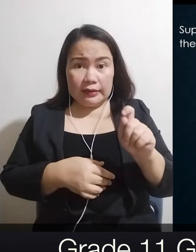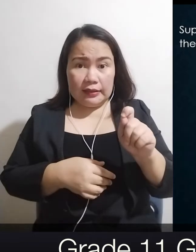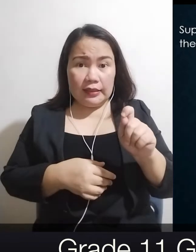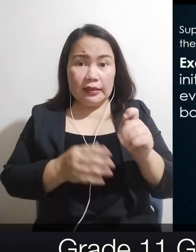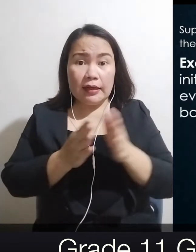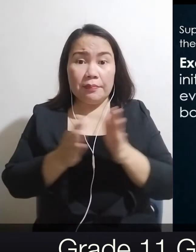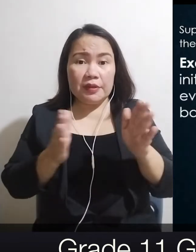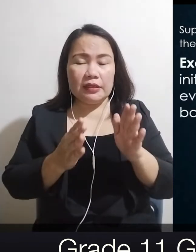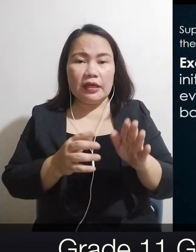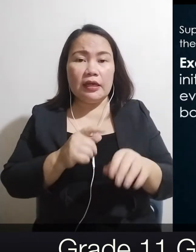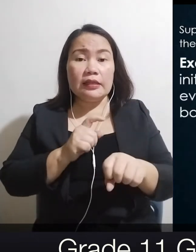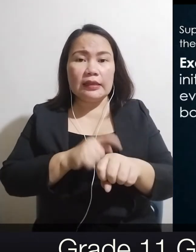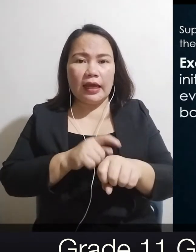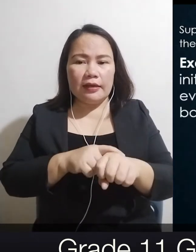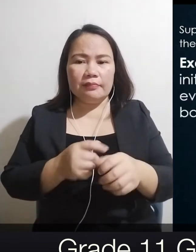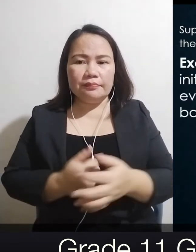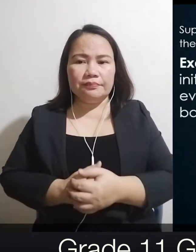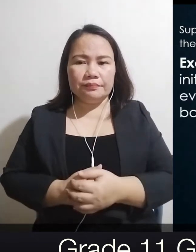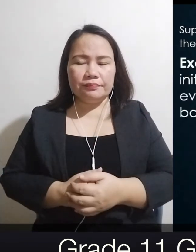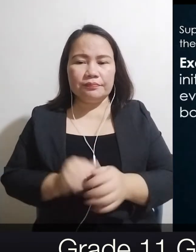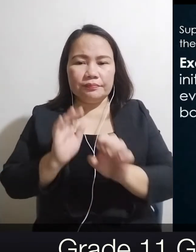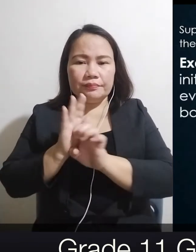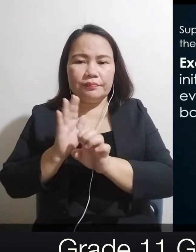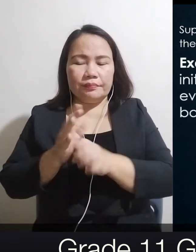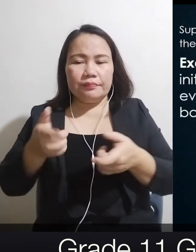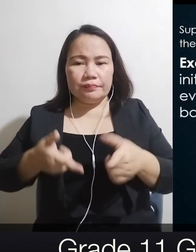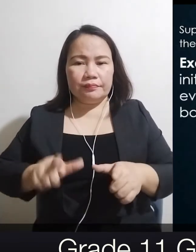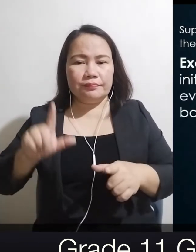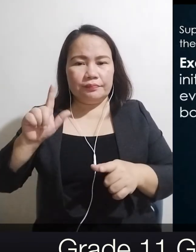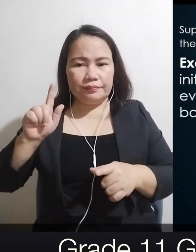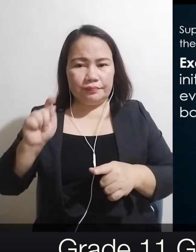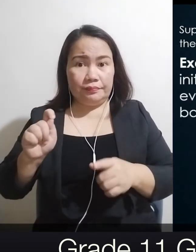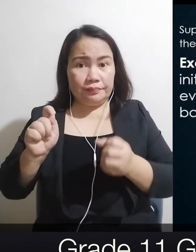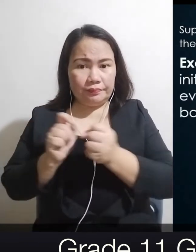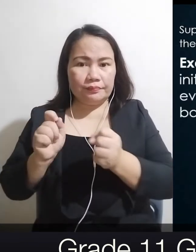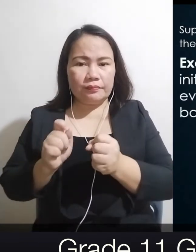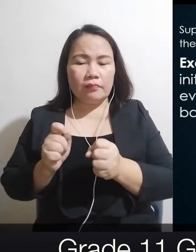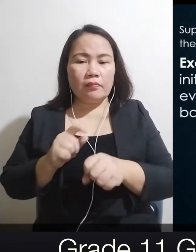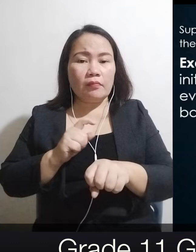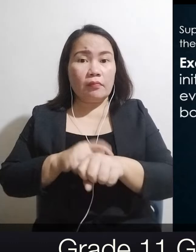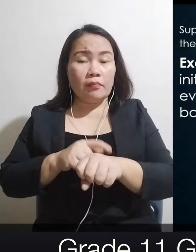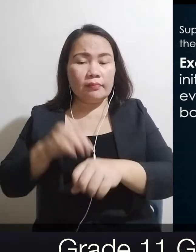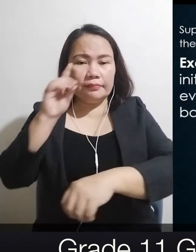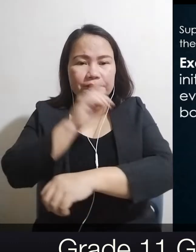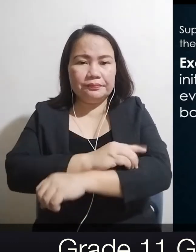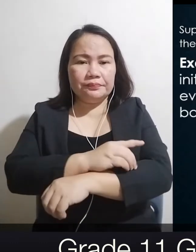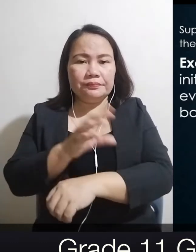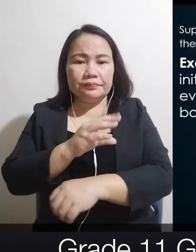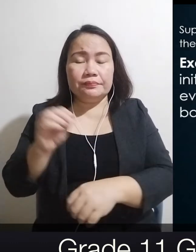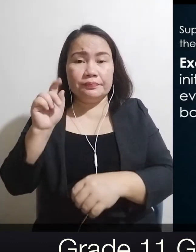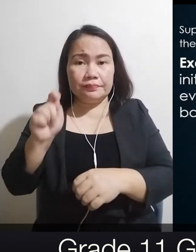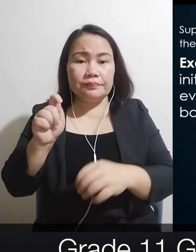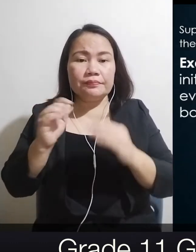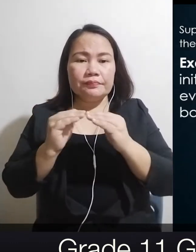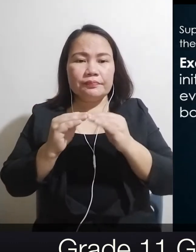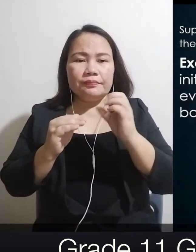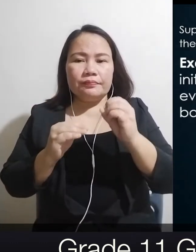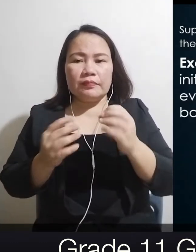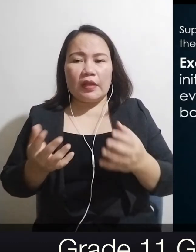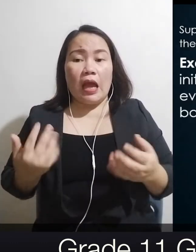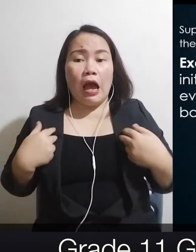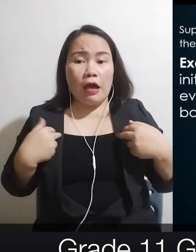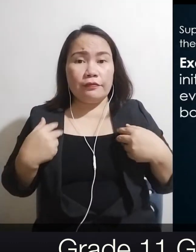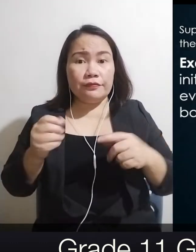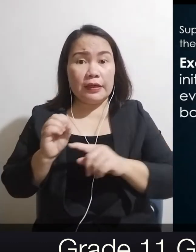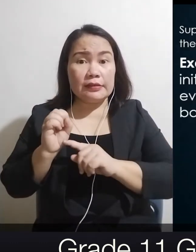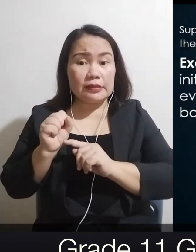time. For example, let t is equal to time in days at t is equal to 0. There were initially